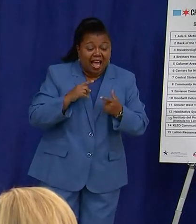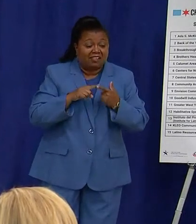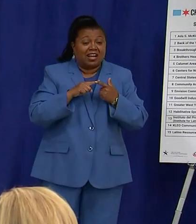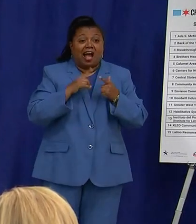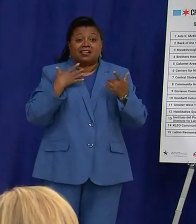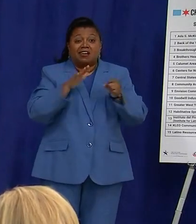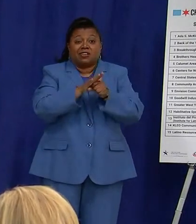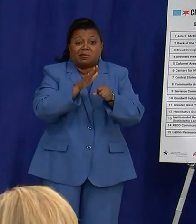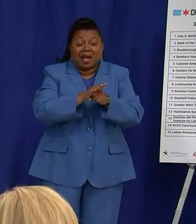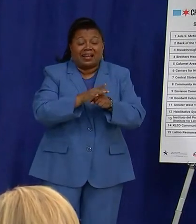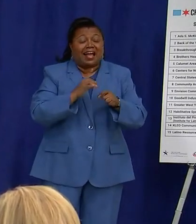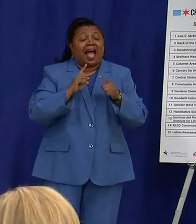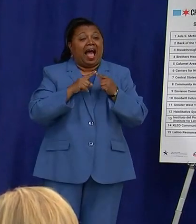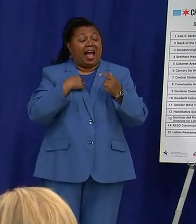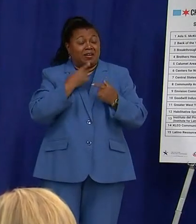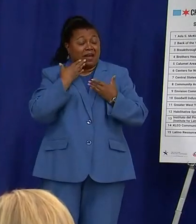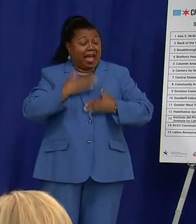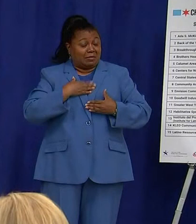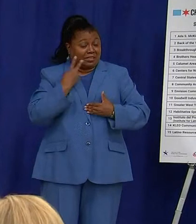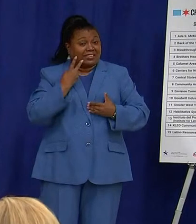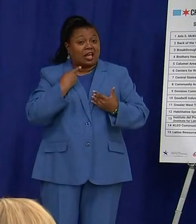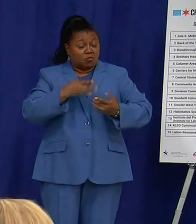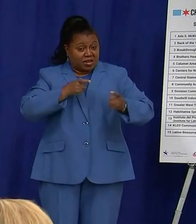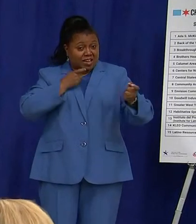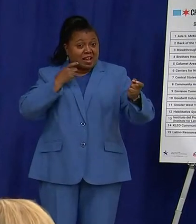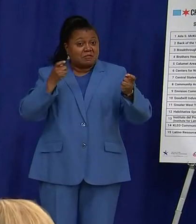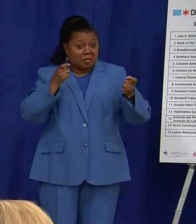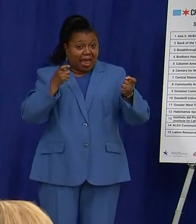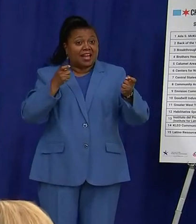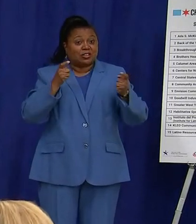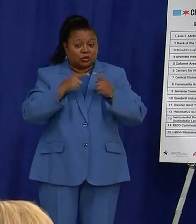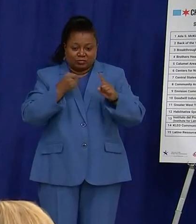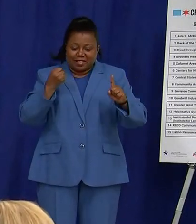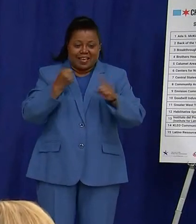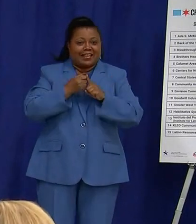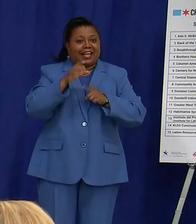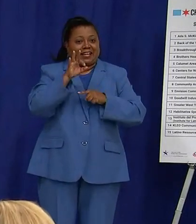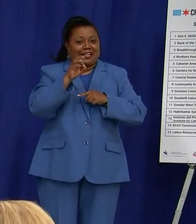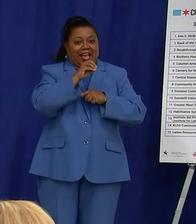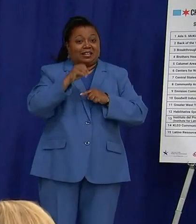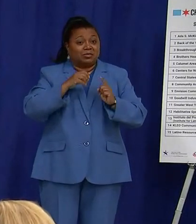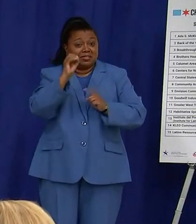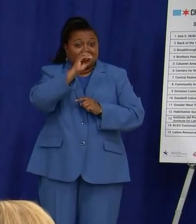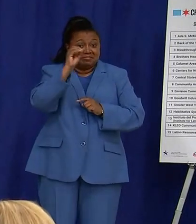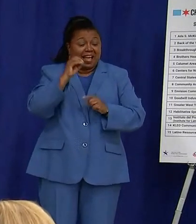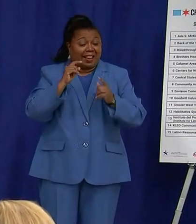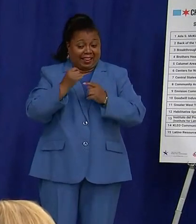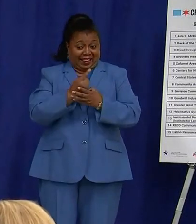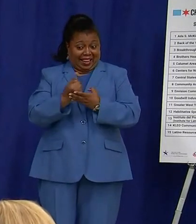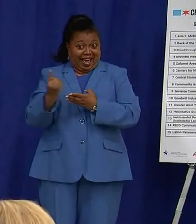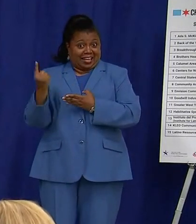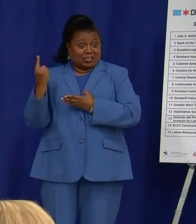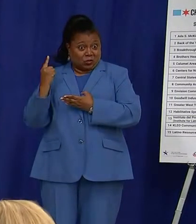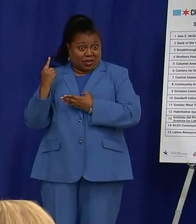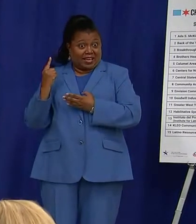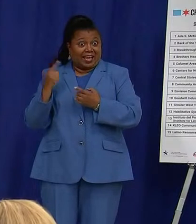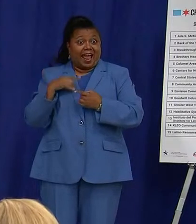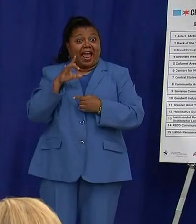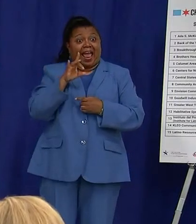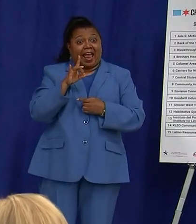enough capacity? I'm happy to say that we have managed to hit that 90% mark. Last week, for